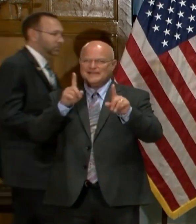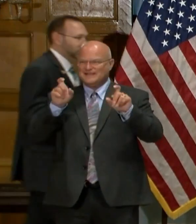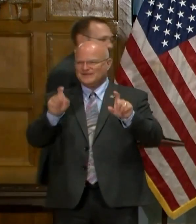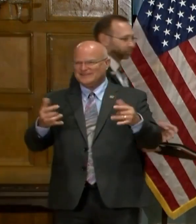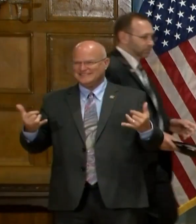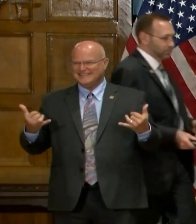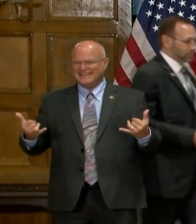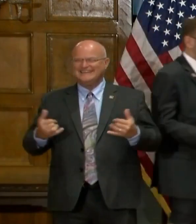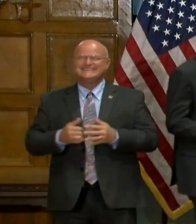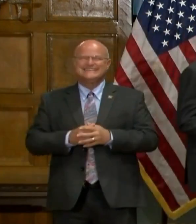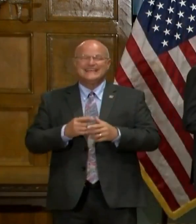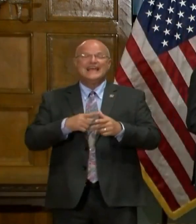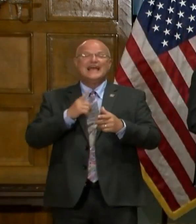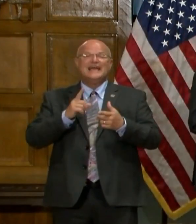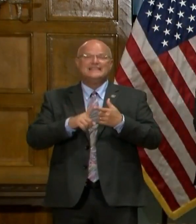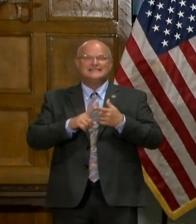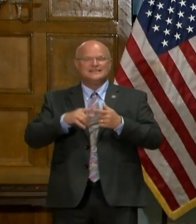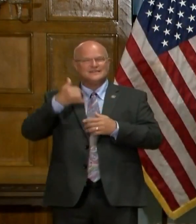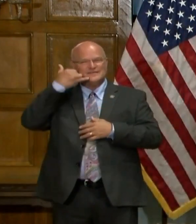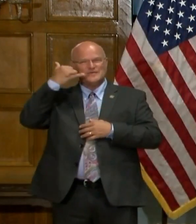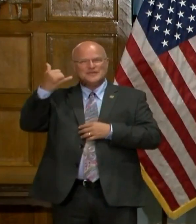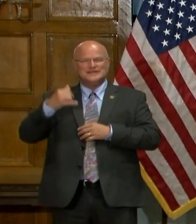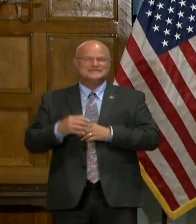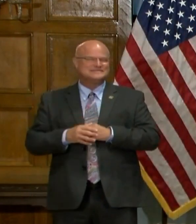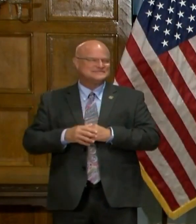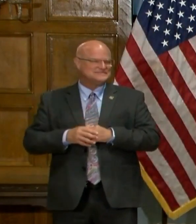that question there, and then we're going to go remotely.